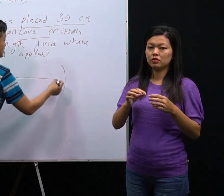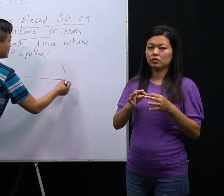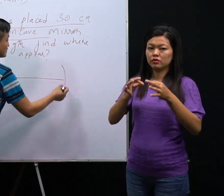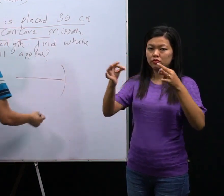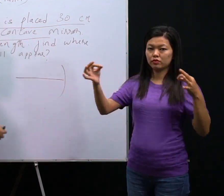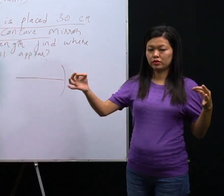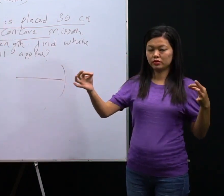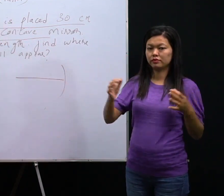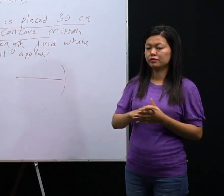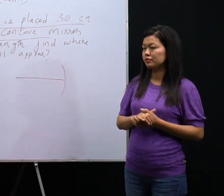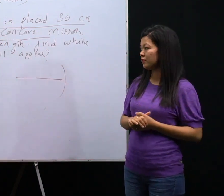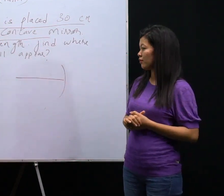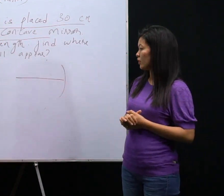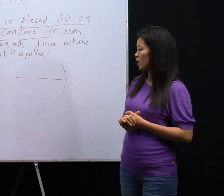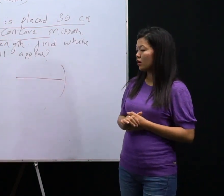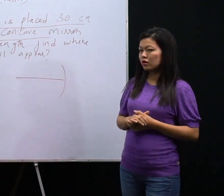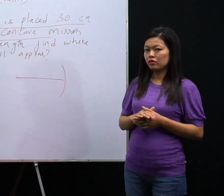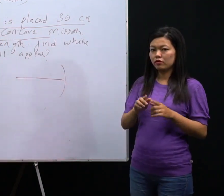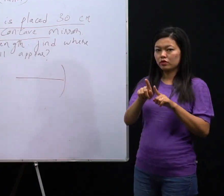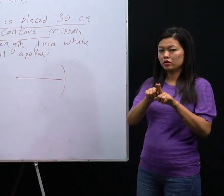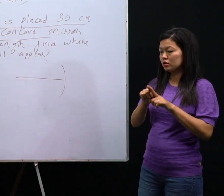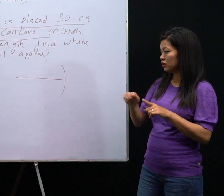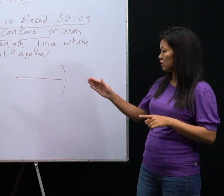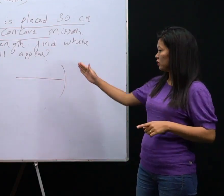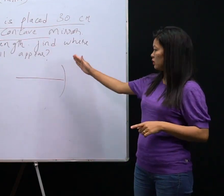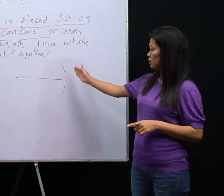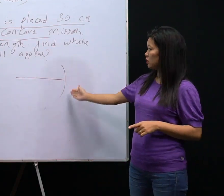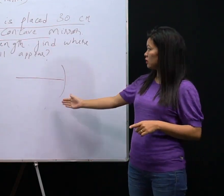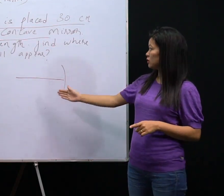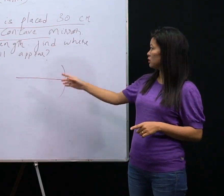means yesterday in the sign convention I have said that